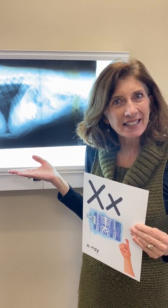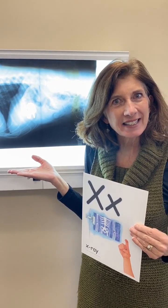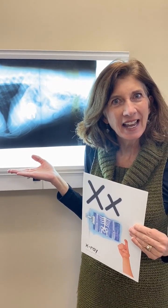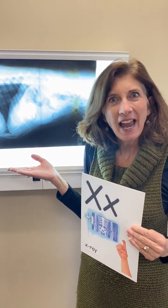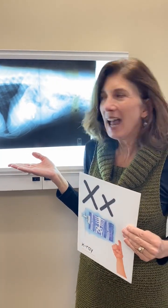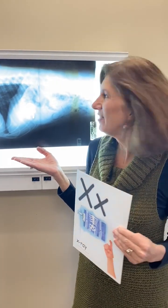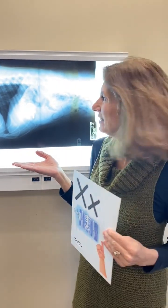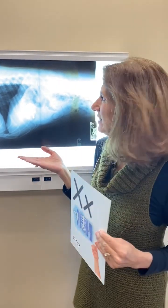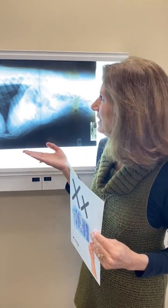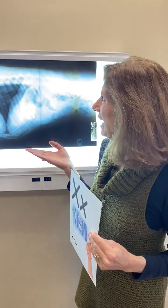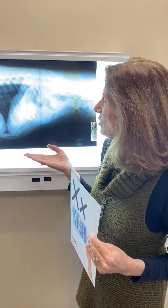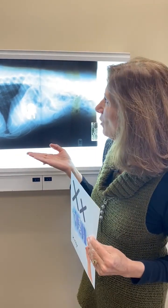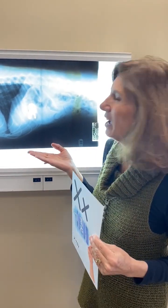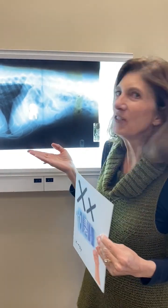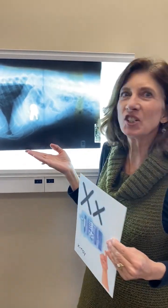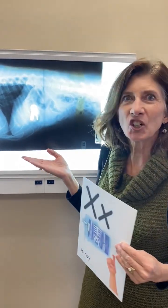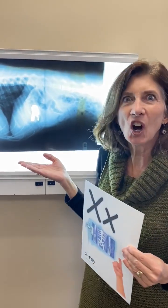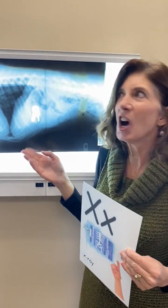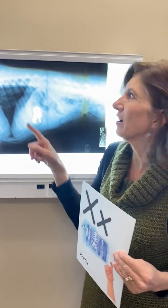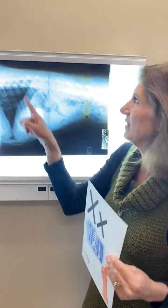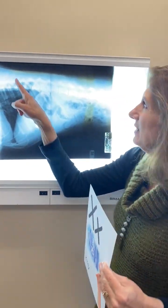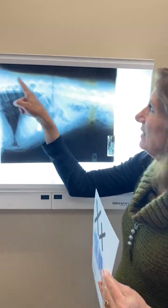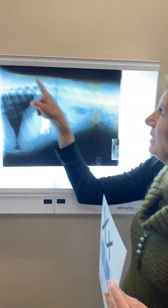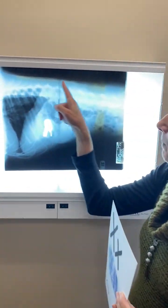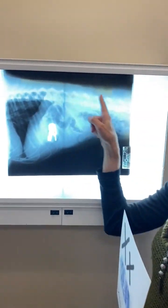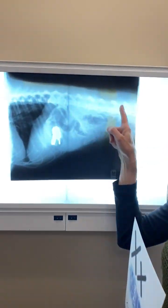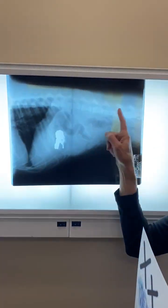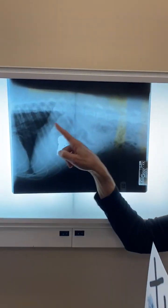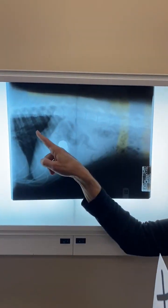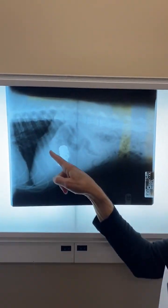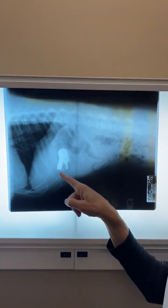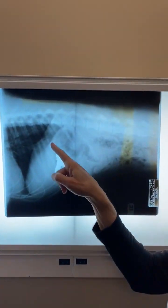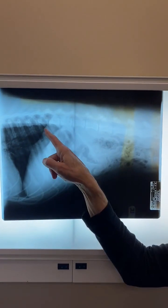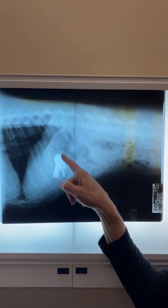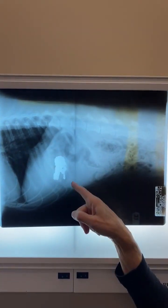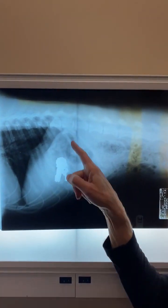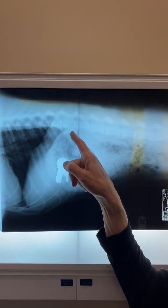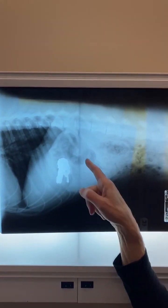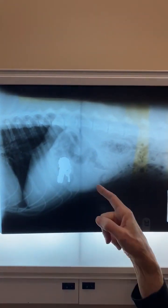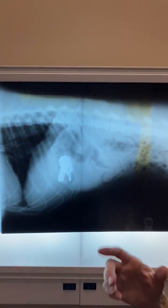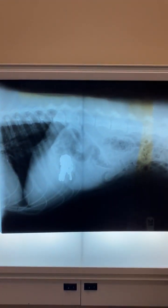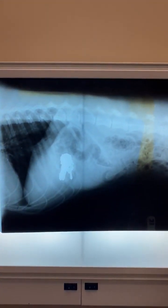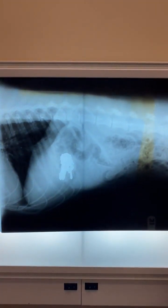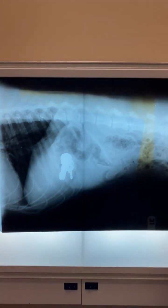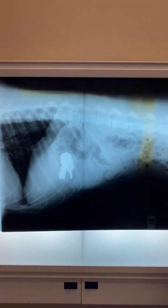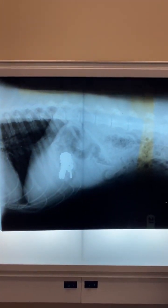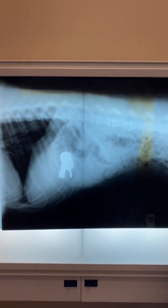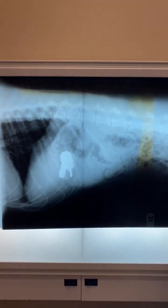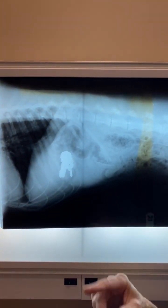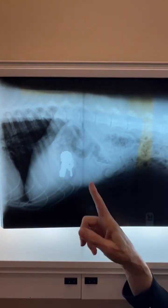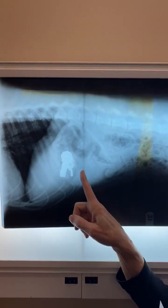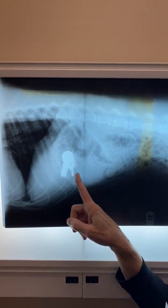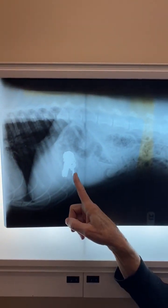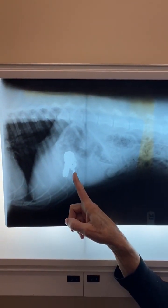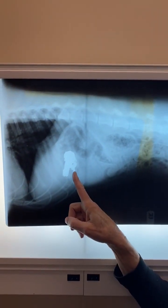X. And this is an X-ray of a dog. This is his back and these are his ribs. An X-ray shows your bones. And guess